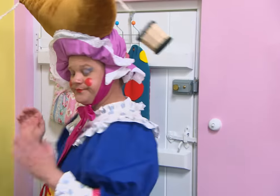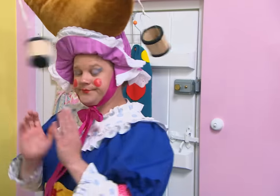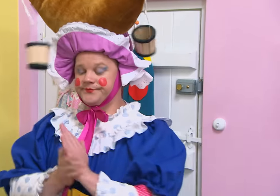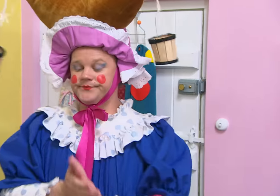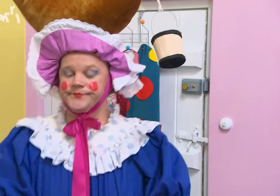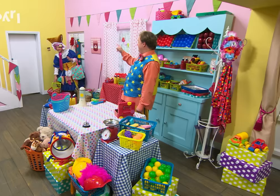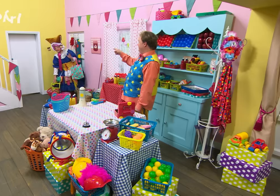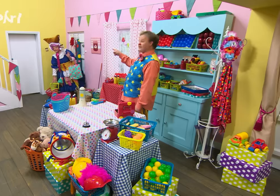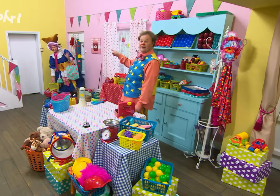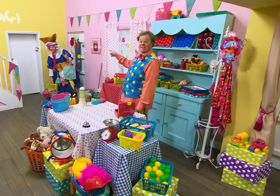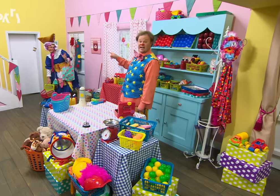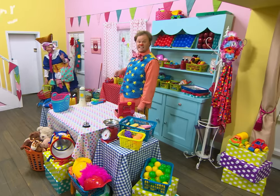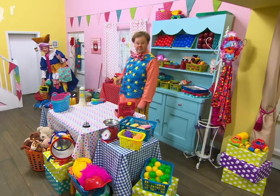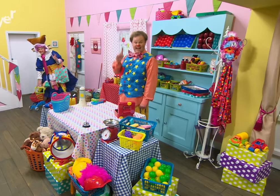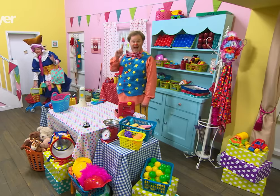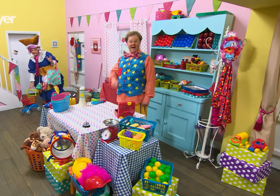And here comes the first customer now!